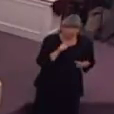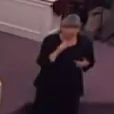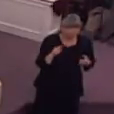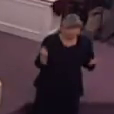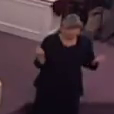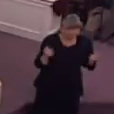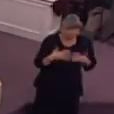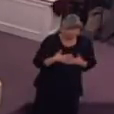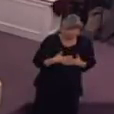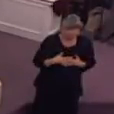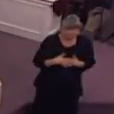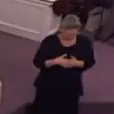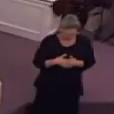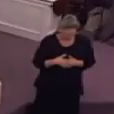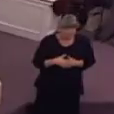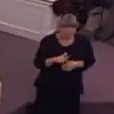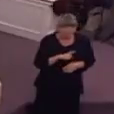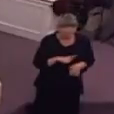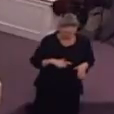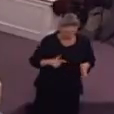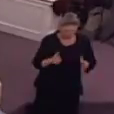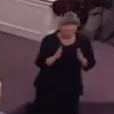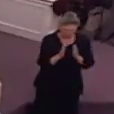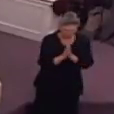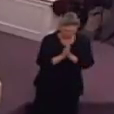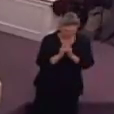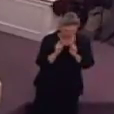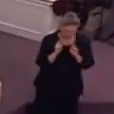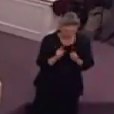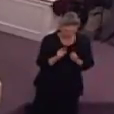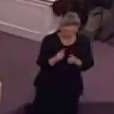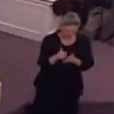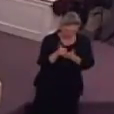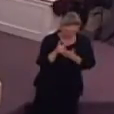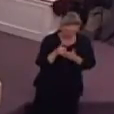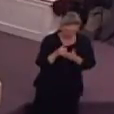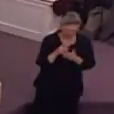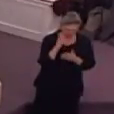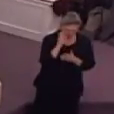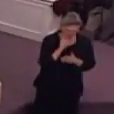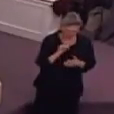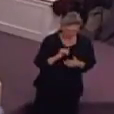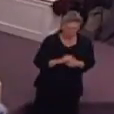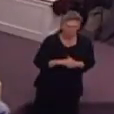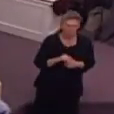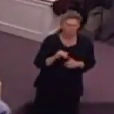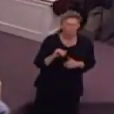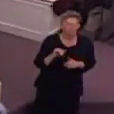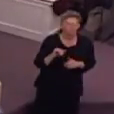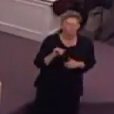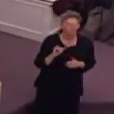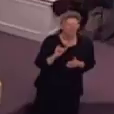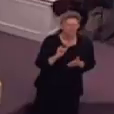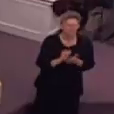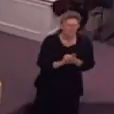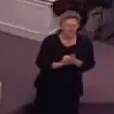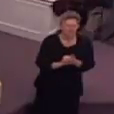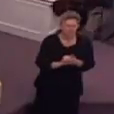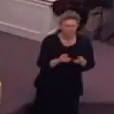be afraid. Lord, I'm asking you, Lord, to help me to find that place. Lord, it's for me.